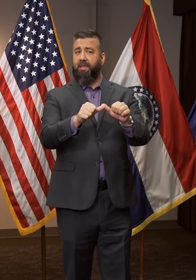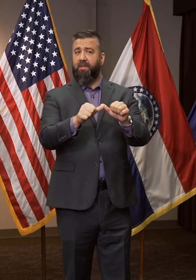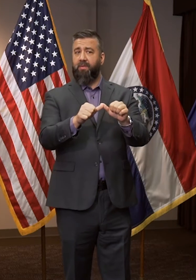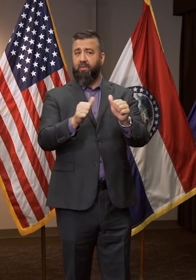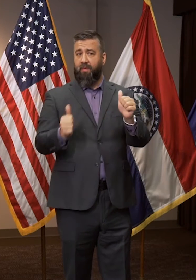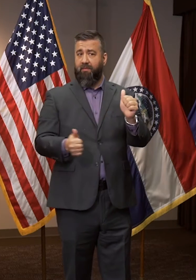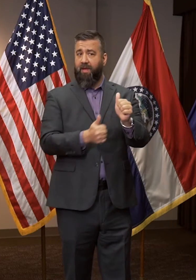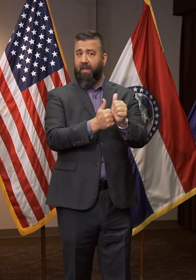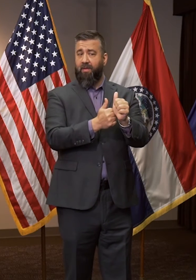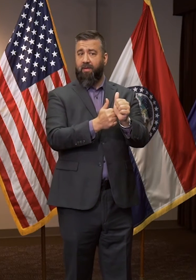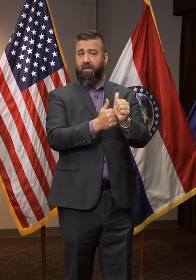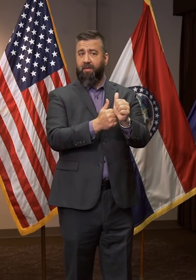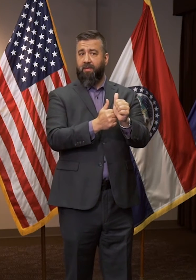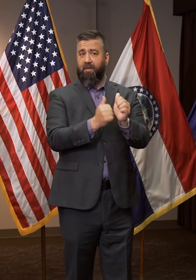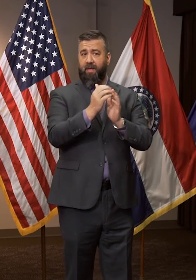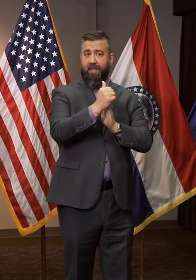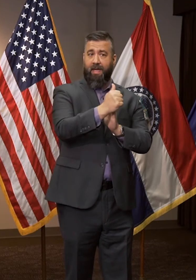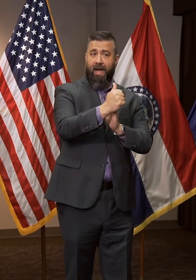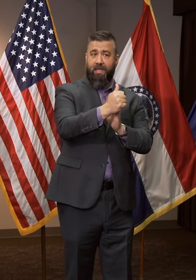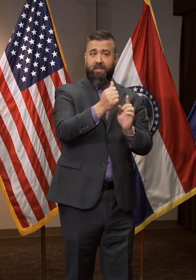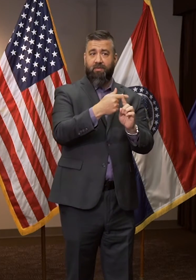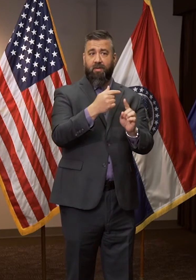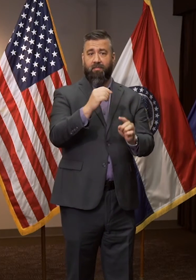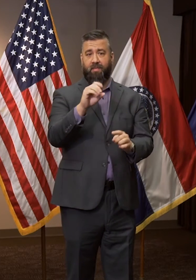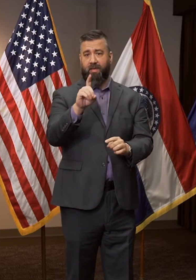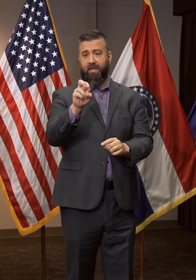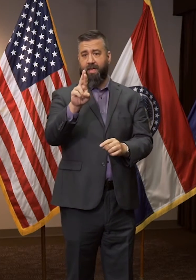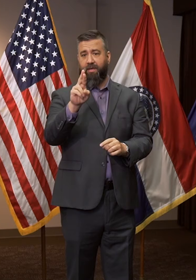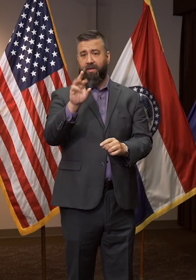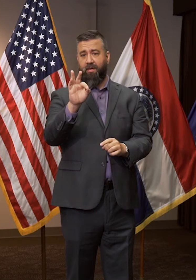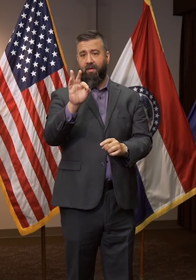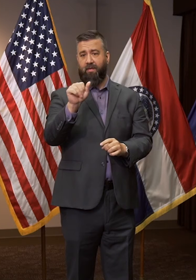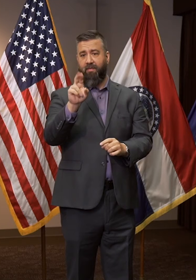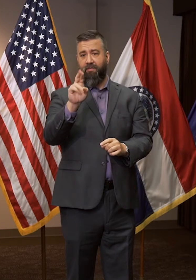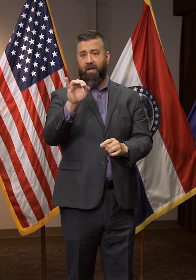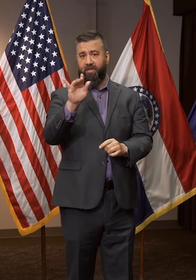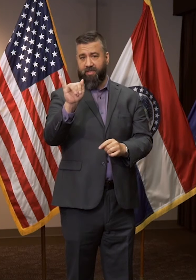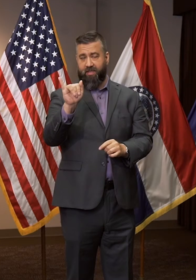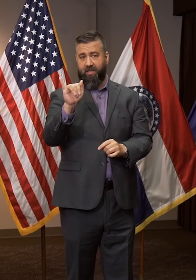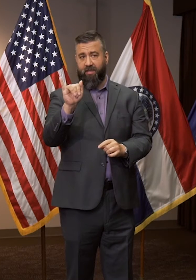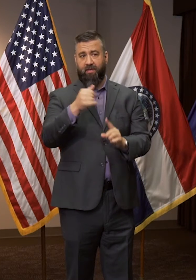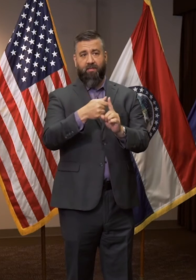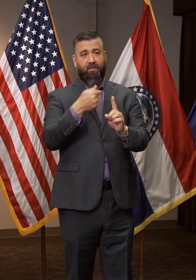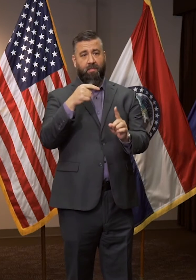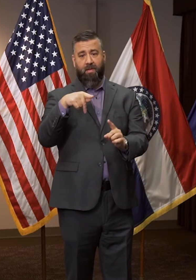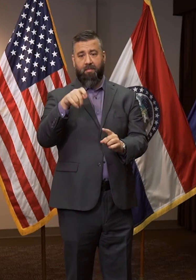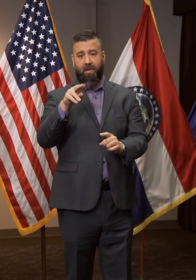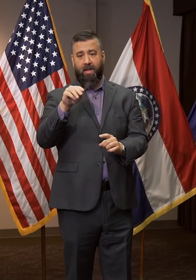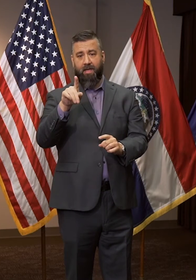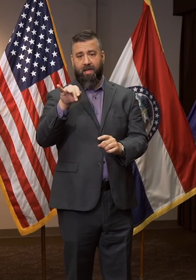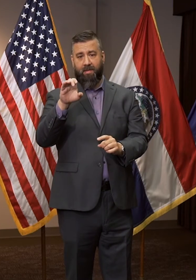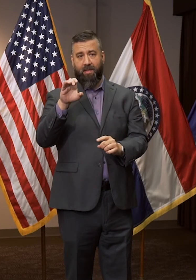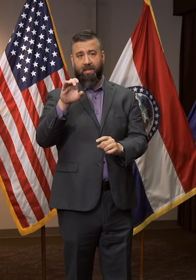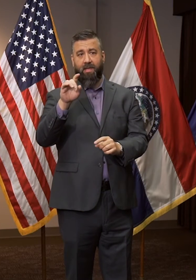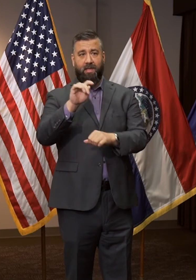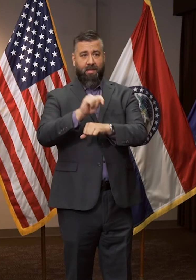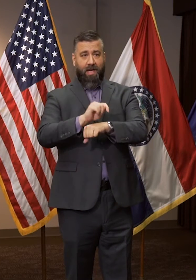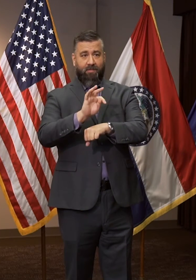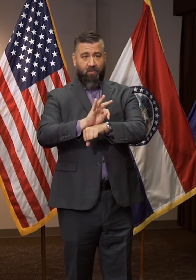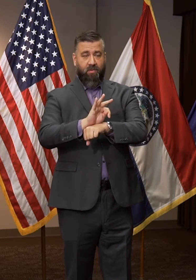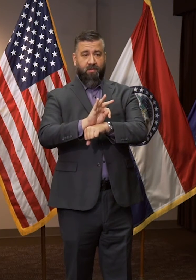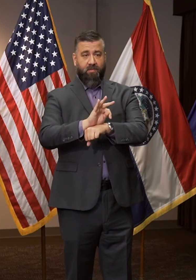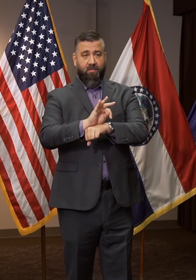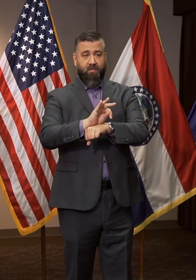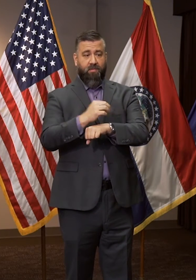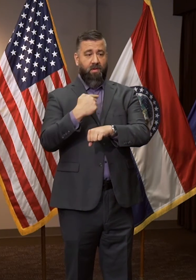to follow the guidance of Dr. Fauci of the Pandemic Task Force here in St. Louis region, of our